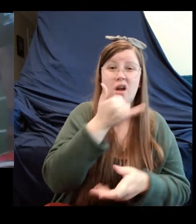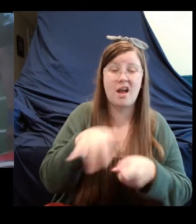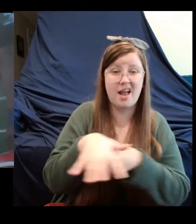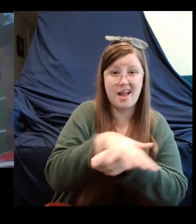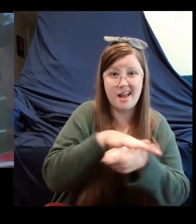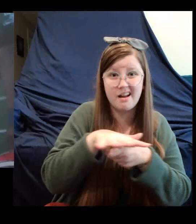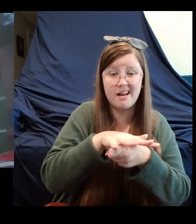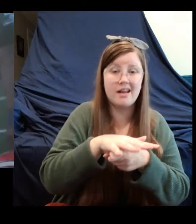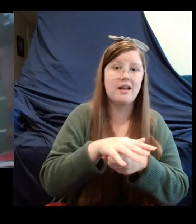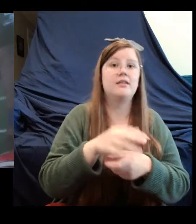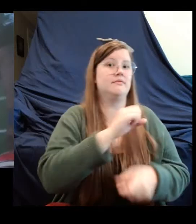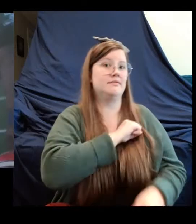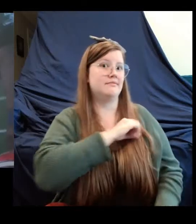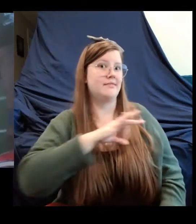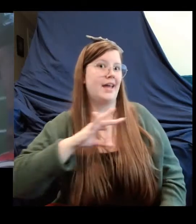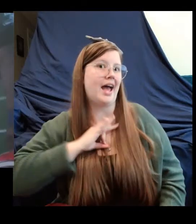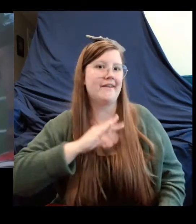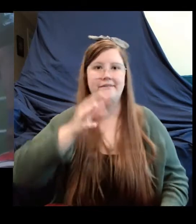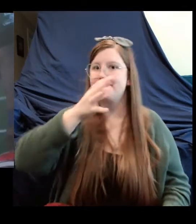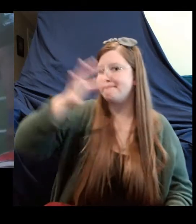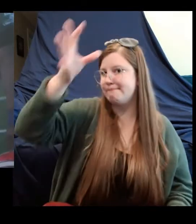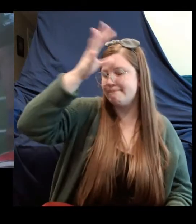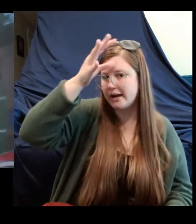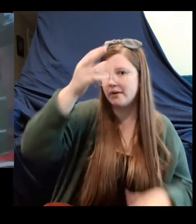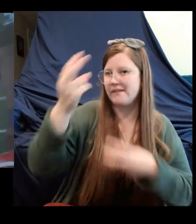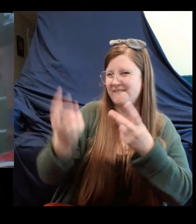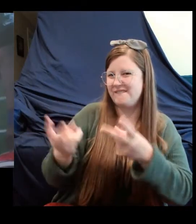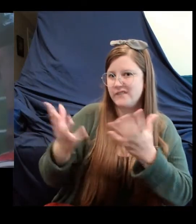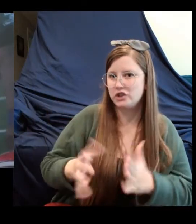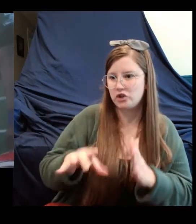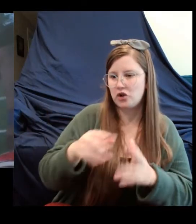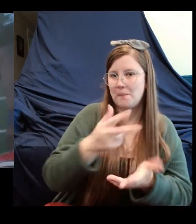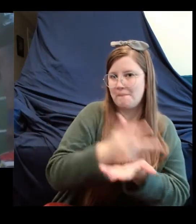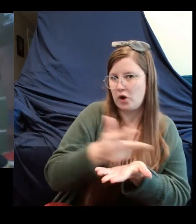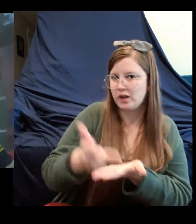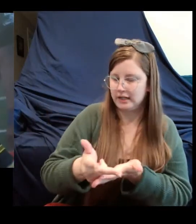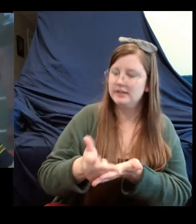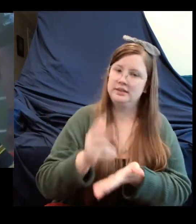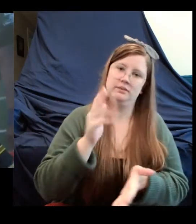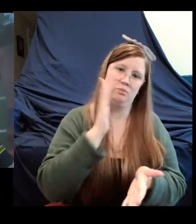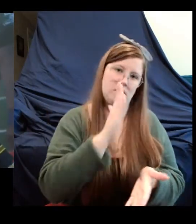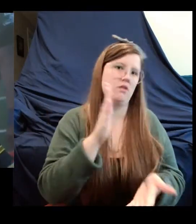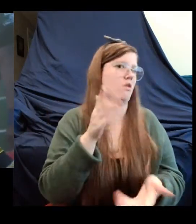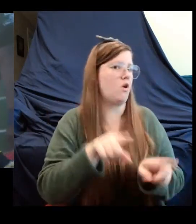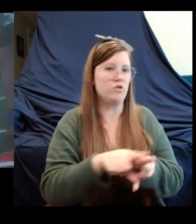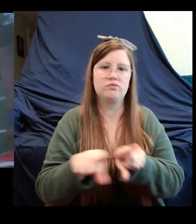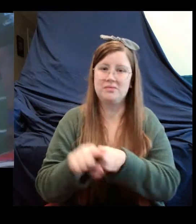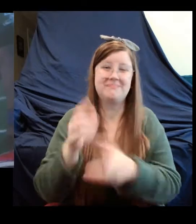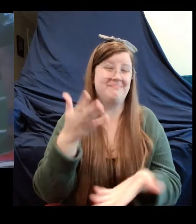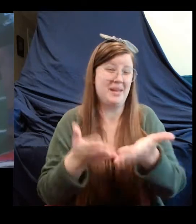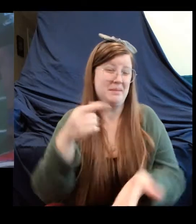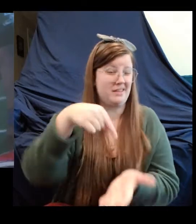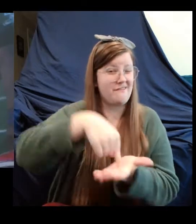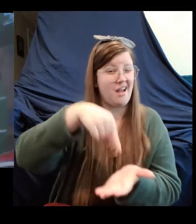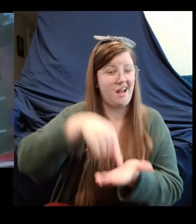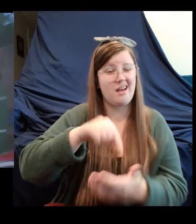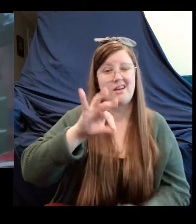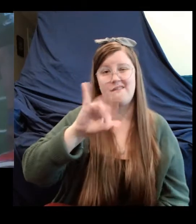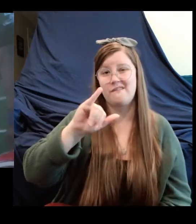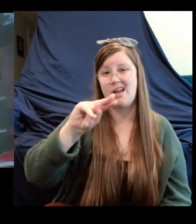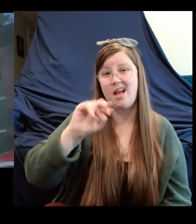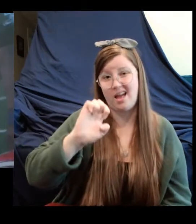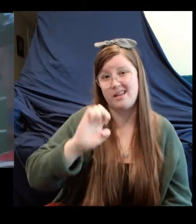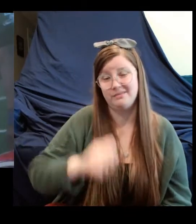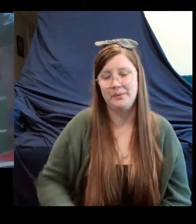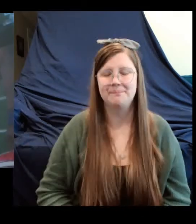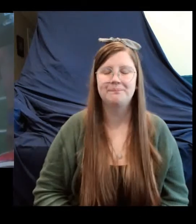or Julia with questions, and thank you for your help. This Friday, tomorrow, is our first early release day